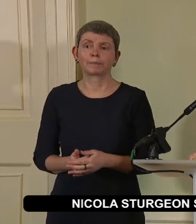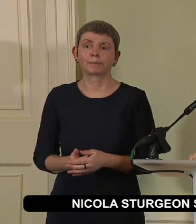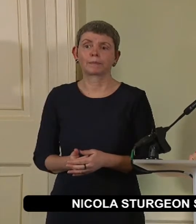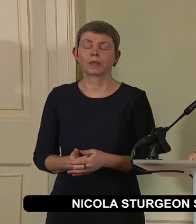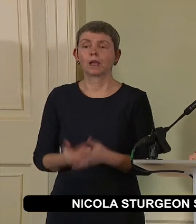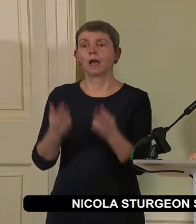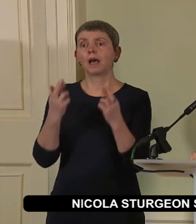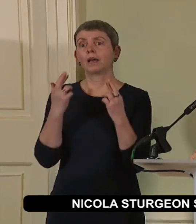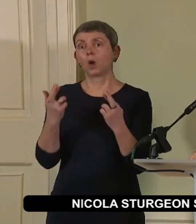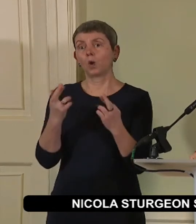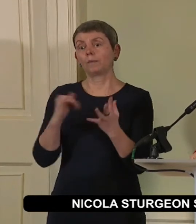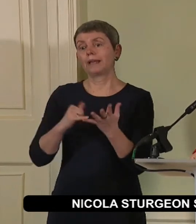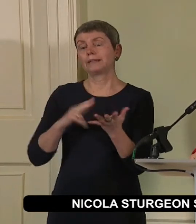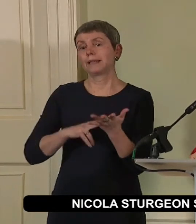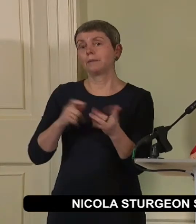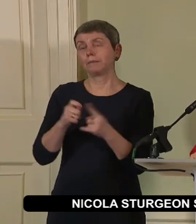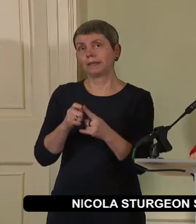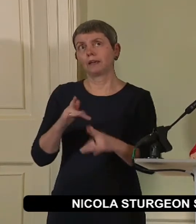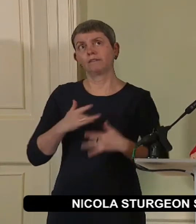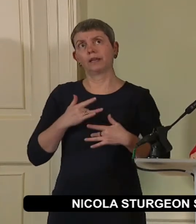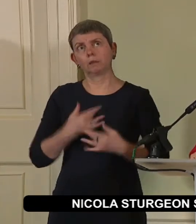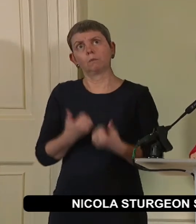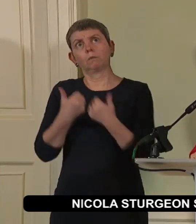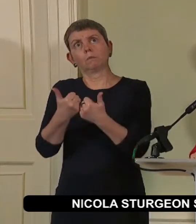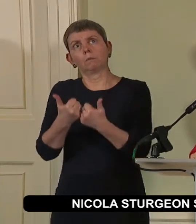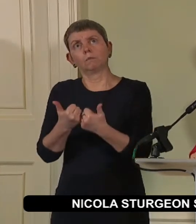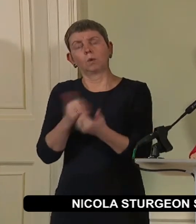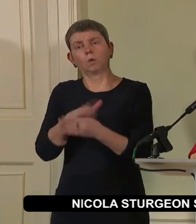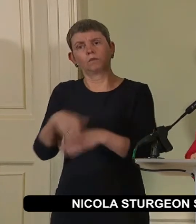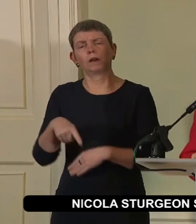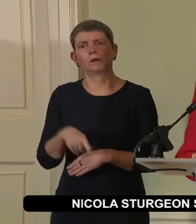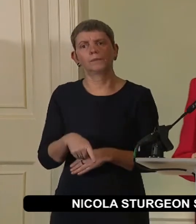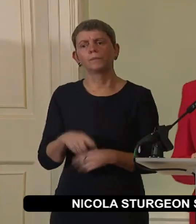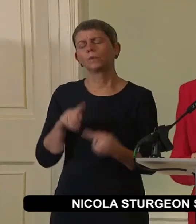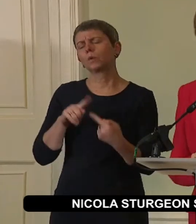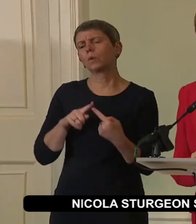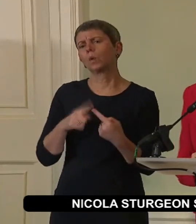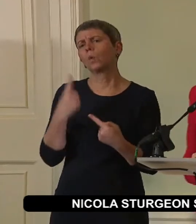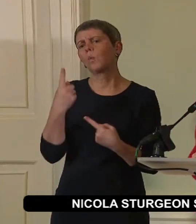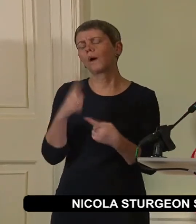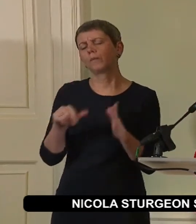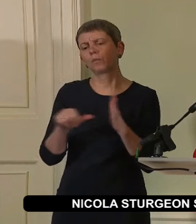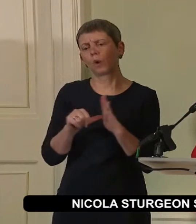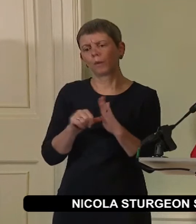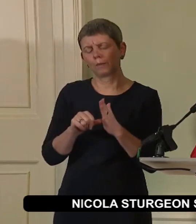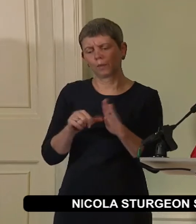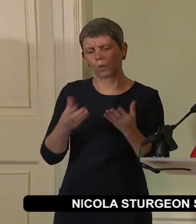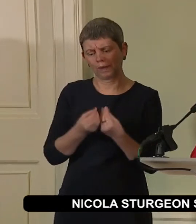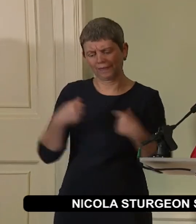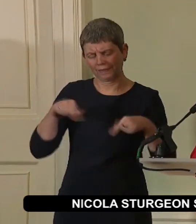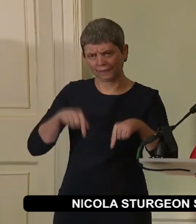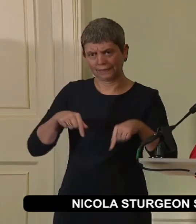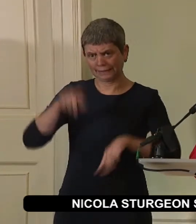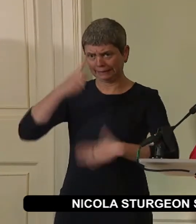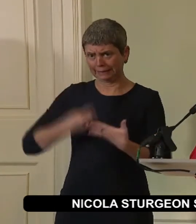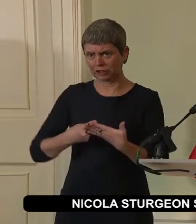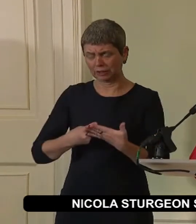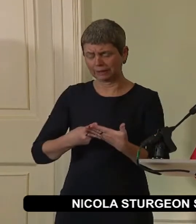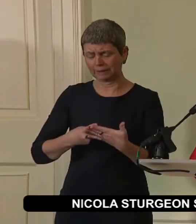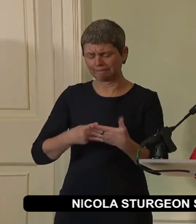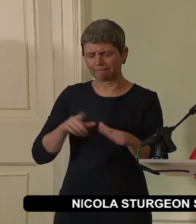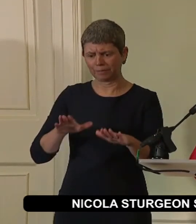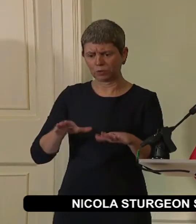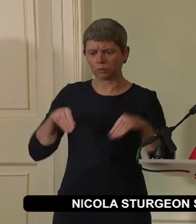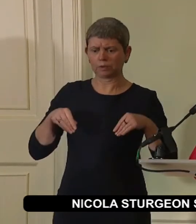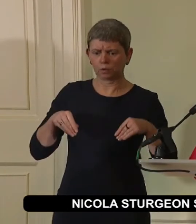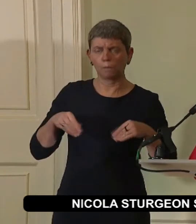We'll take heart from. One of the difficulties in coming to terms with this decision is that I am